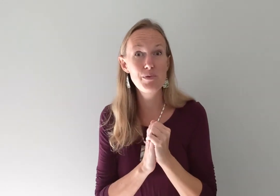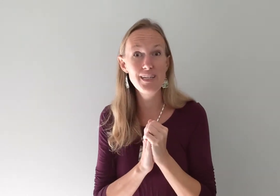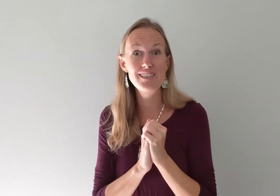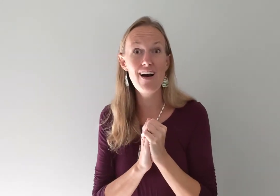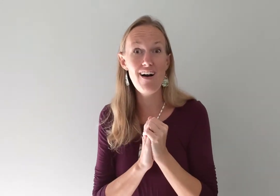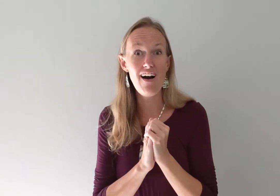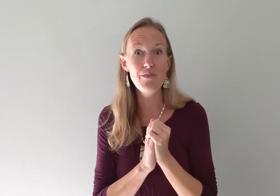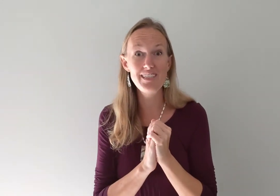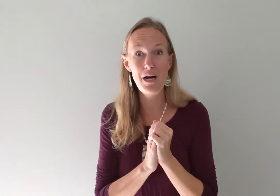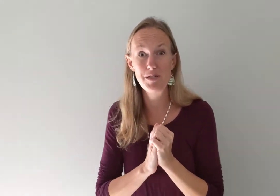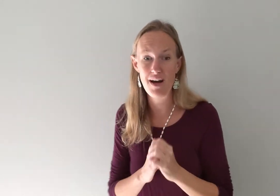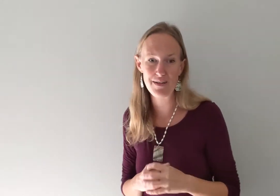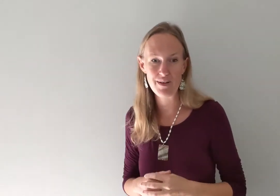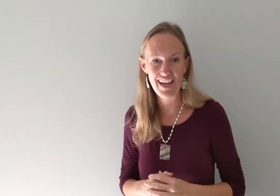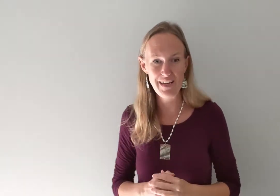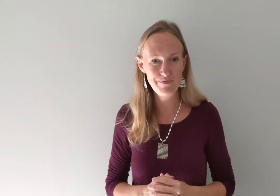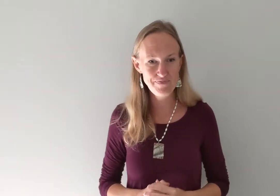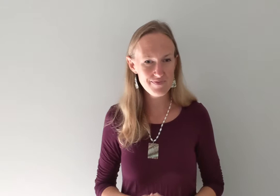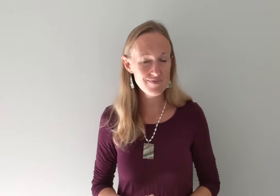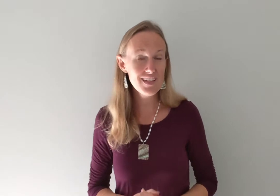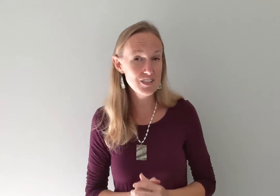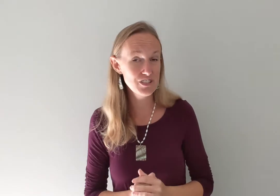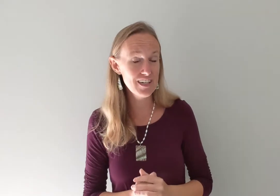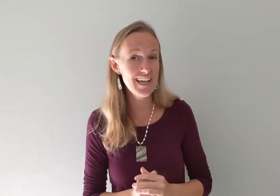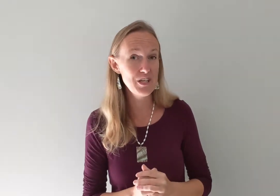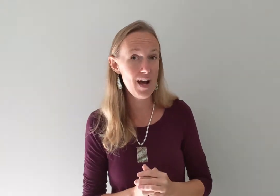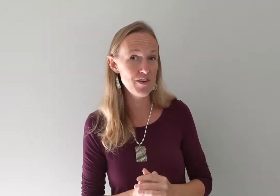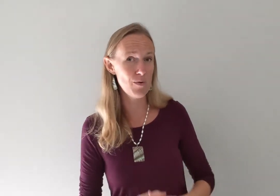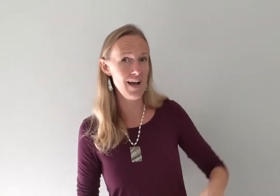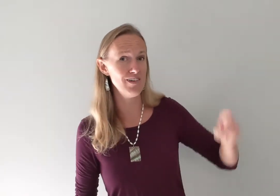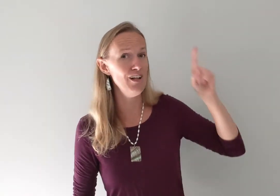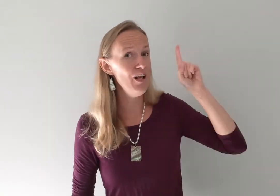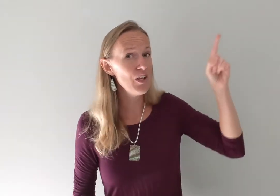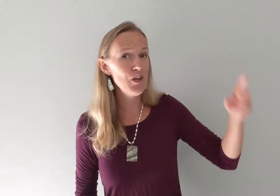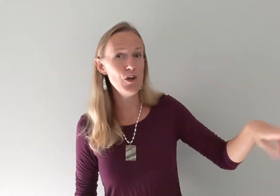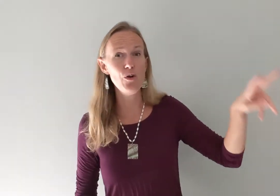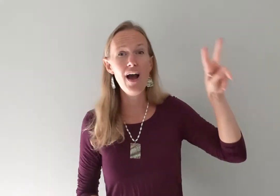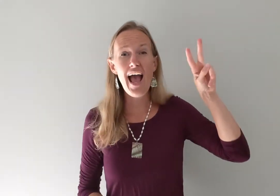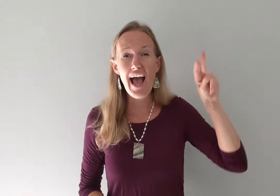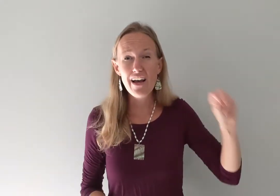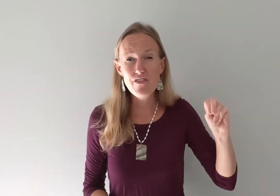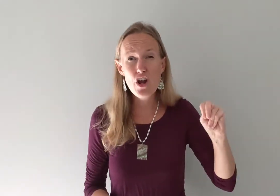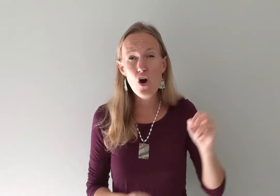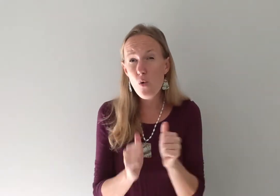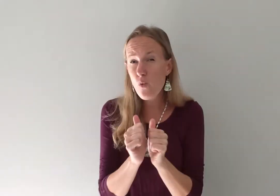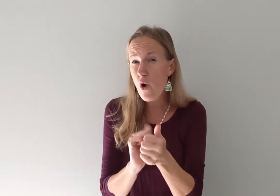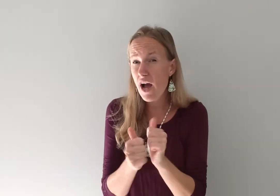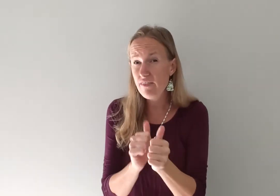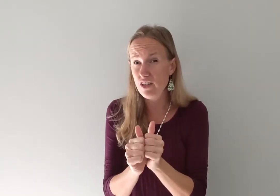bridge all the way top to bottom, okay? So starting at you have no rival. You have no